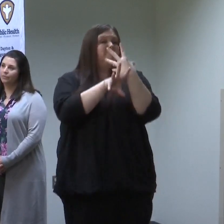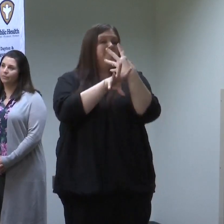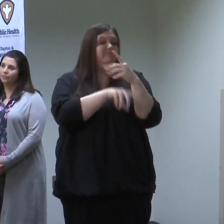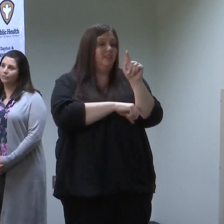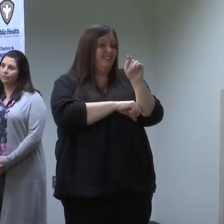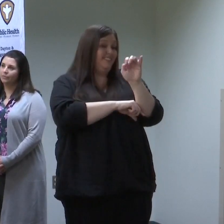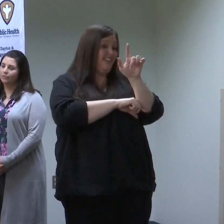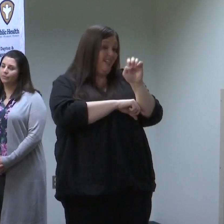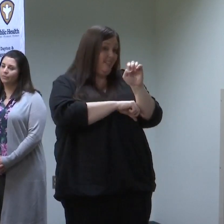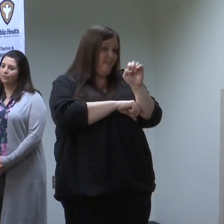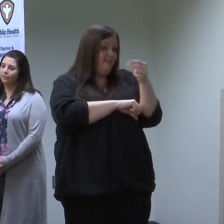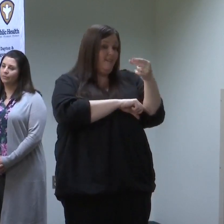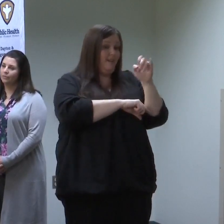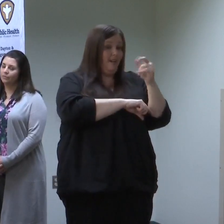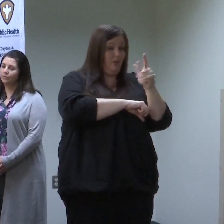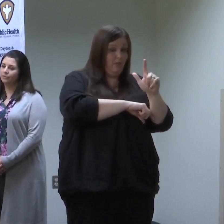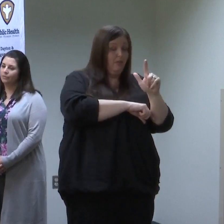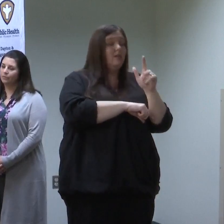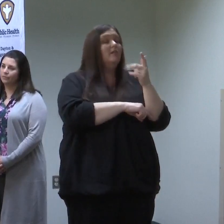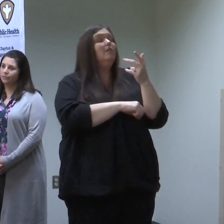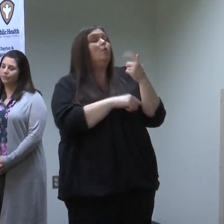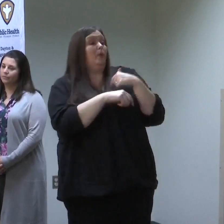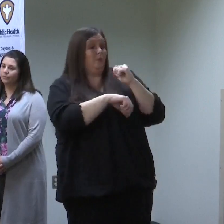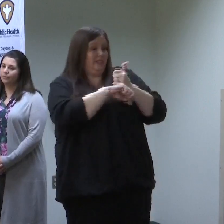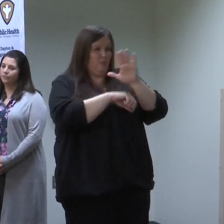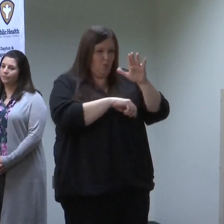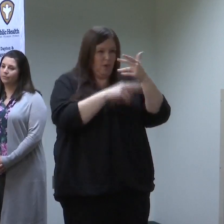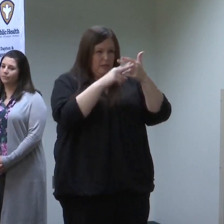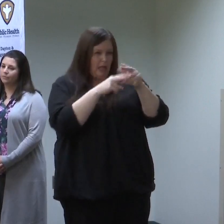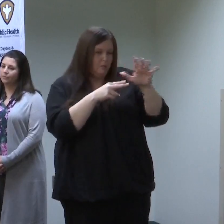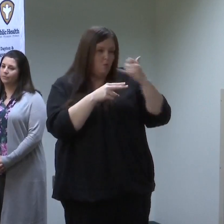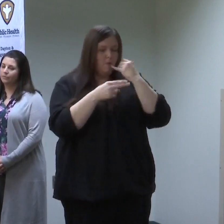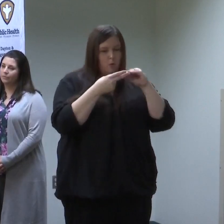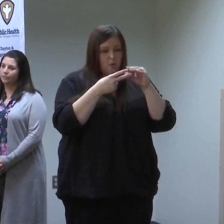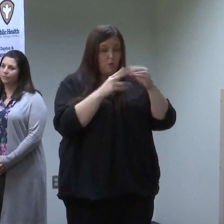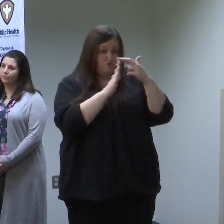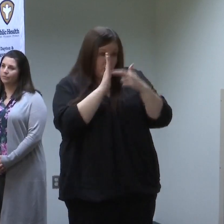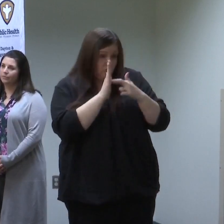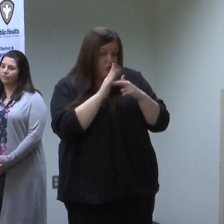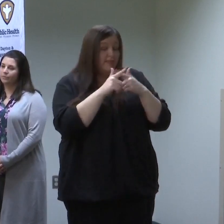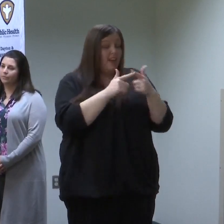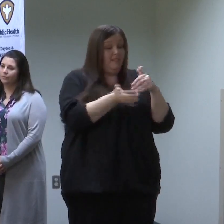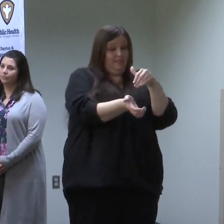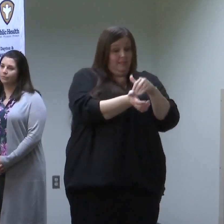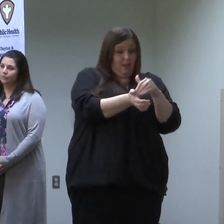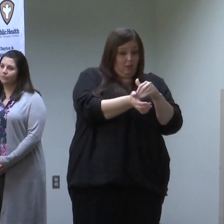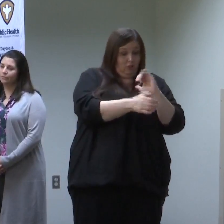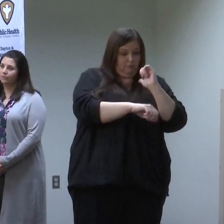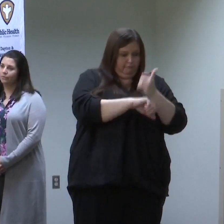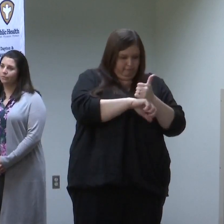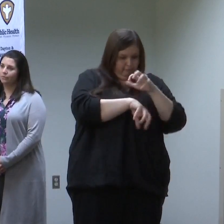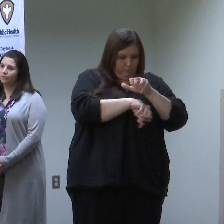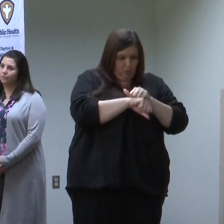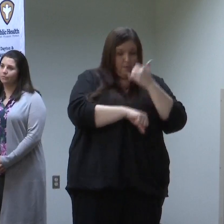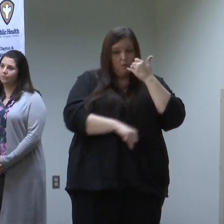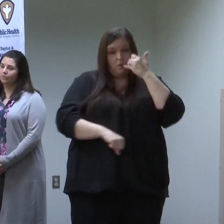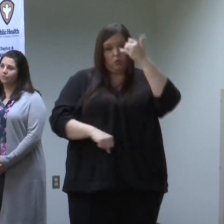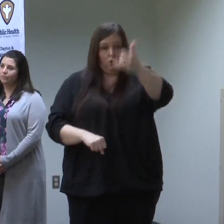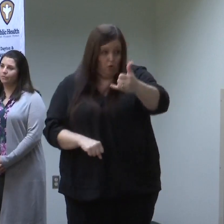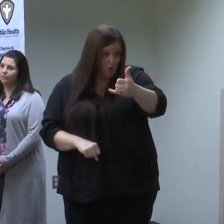which means we'll get your name and number, we'll get you registered, and then we will call, set an appointment with you,